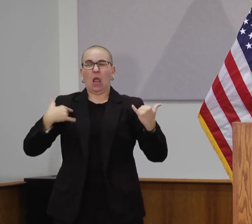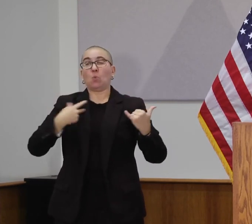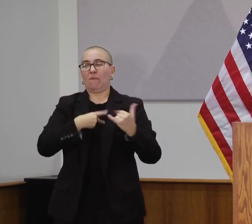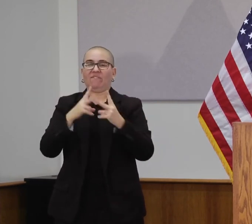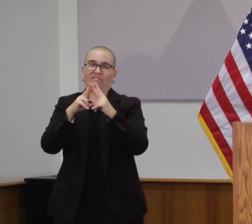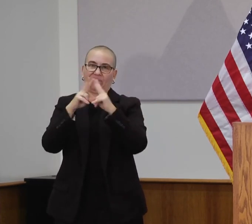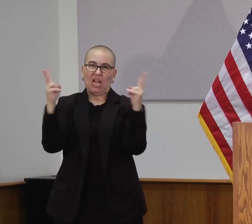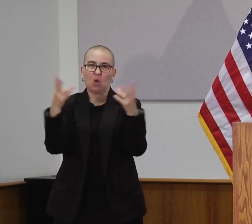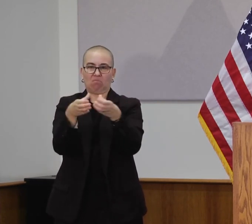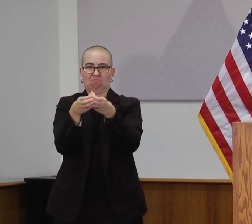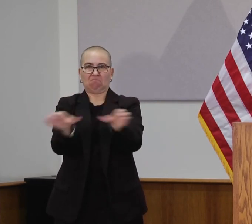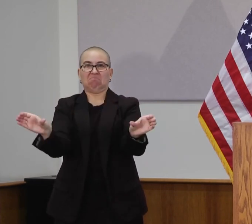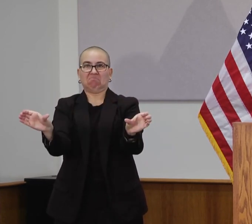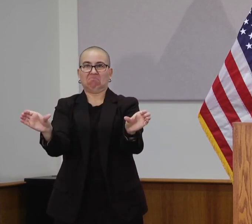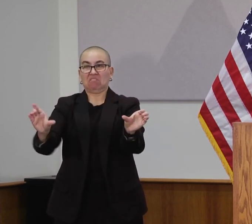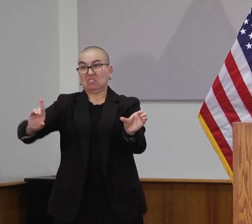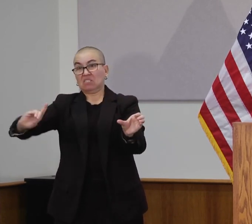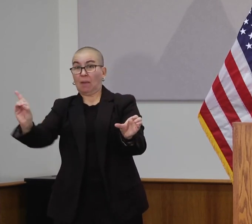in